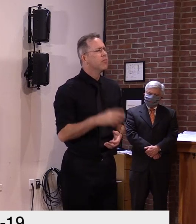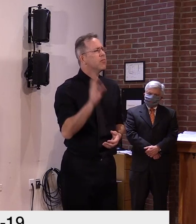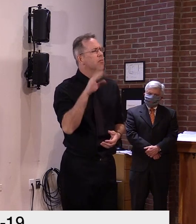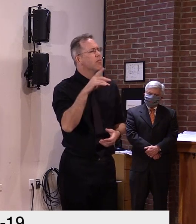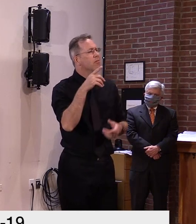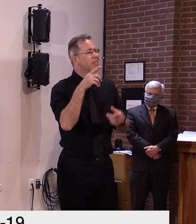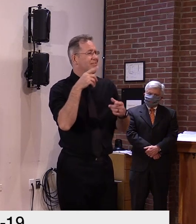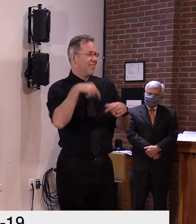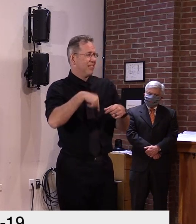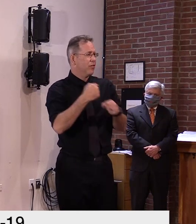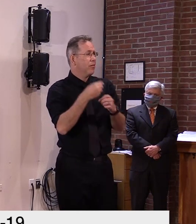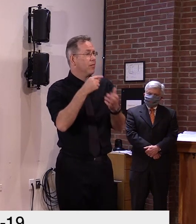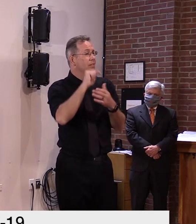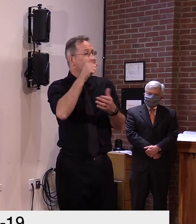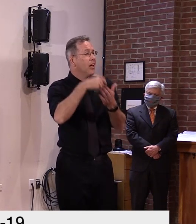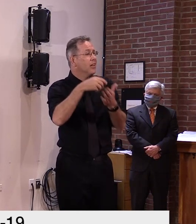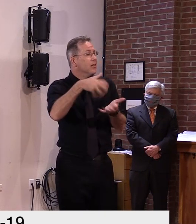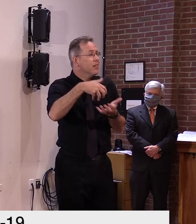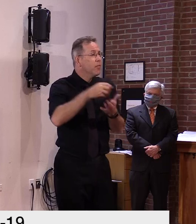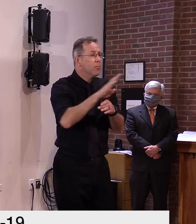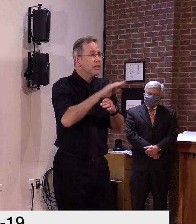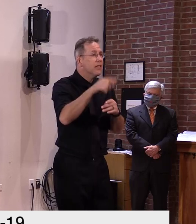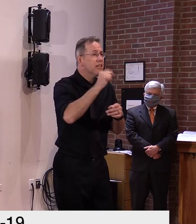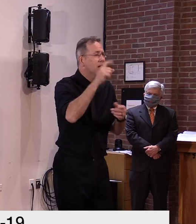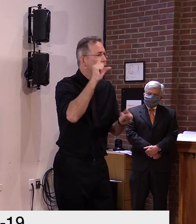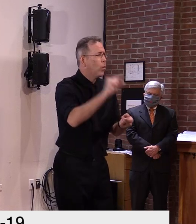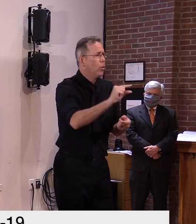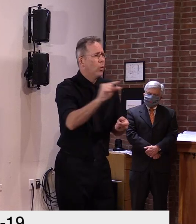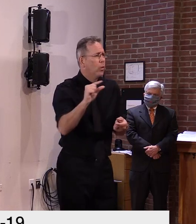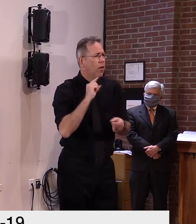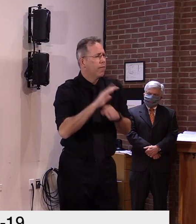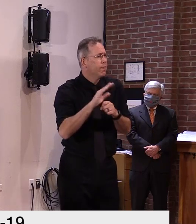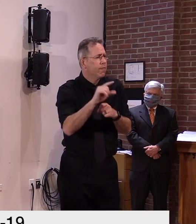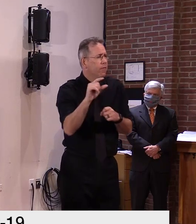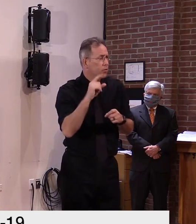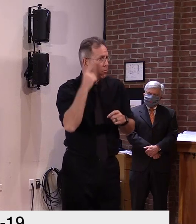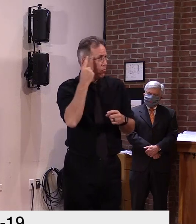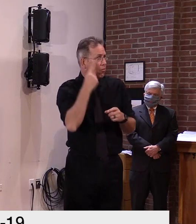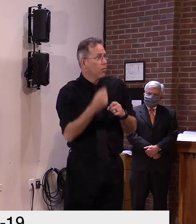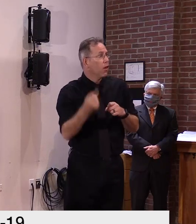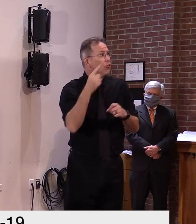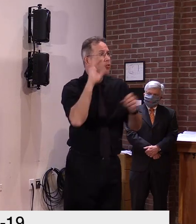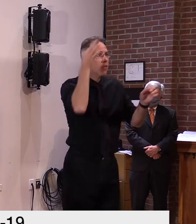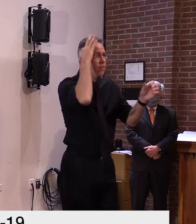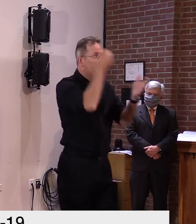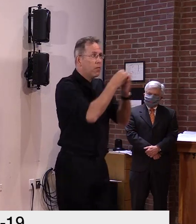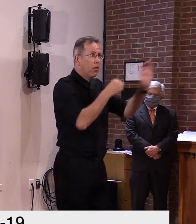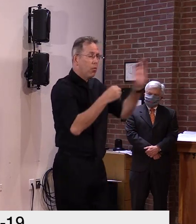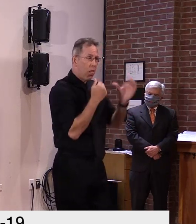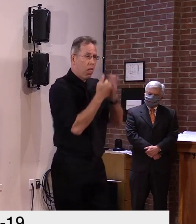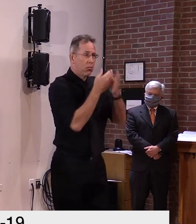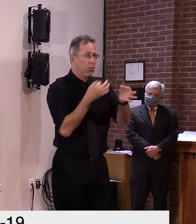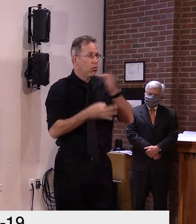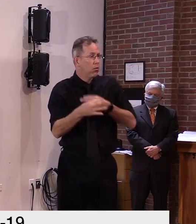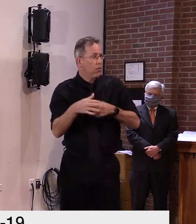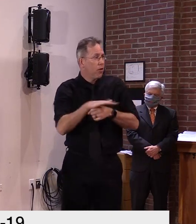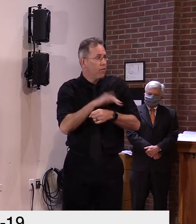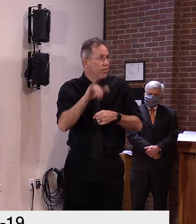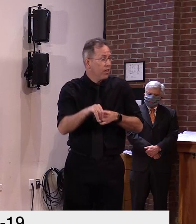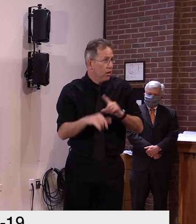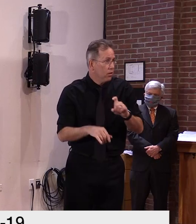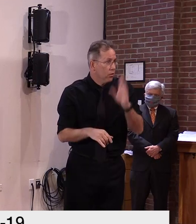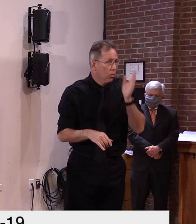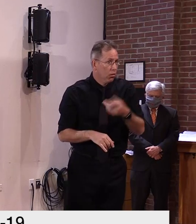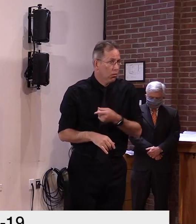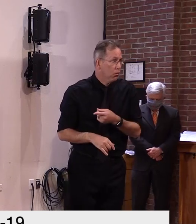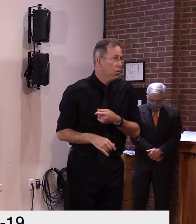No, that's right. You guys had were inquired about, and you hadn't had a ruling at the time. Right. No, the guidance wasn't. We were